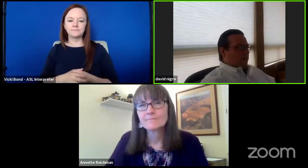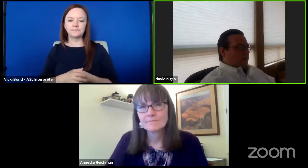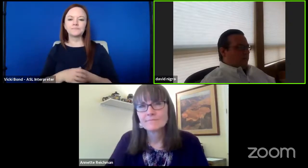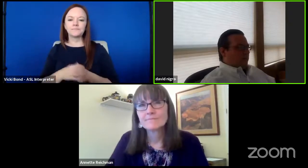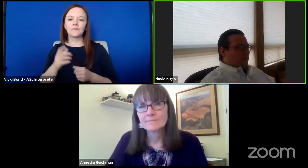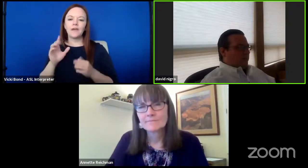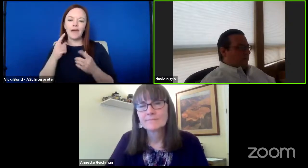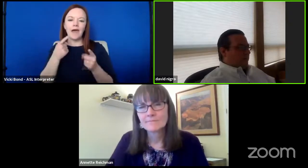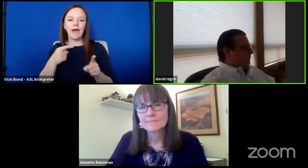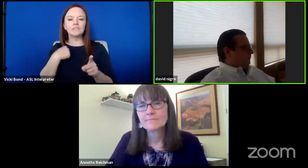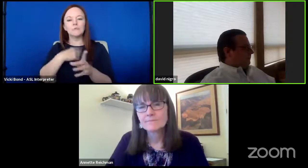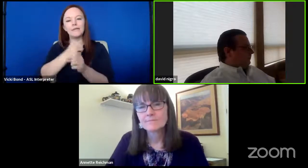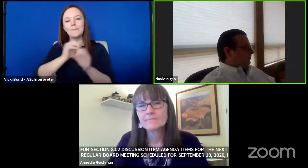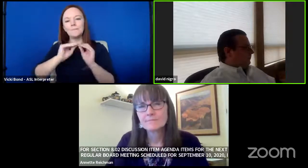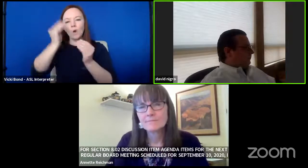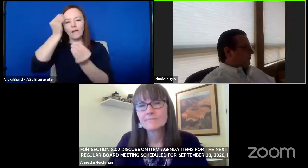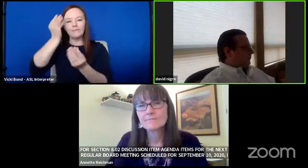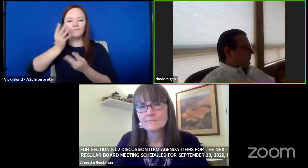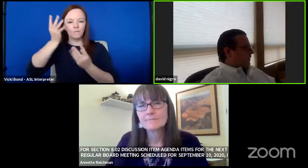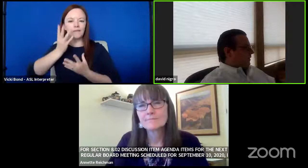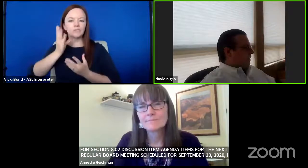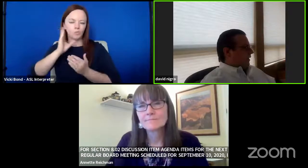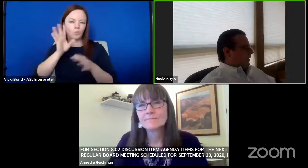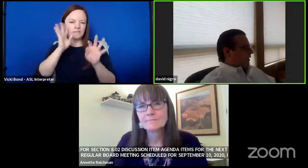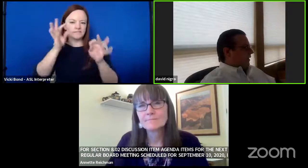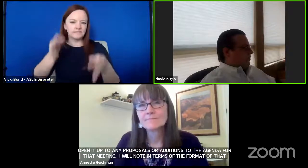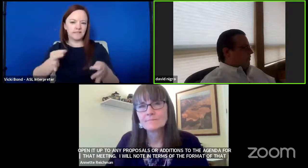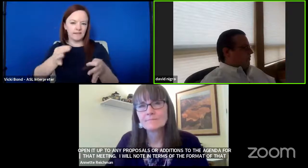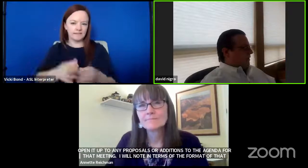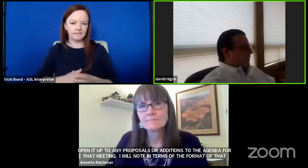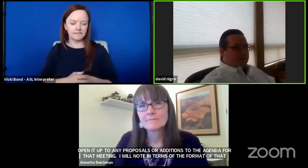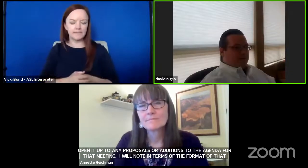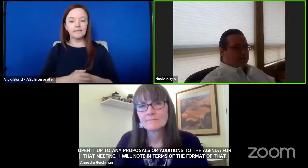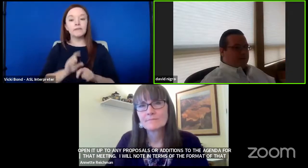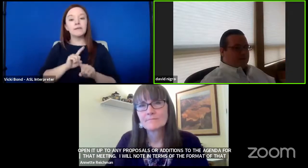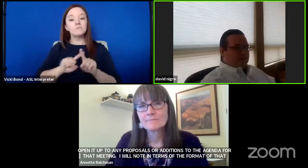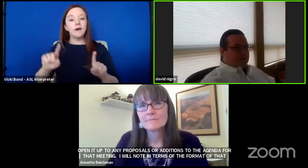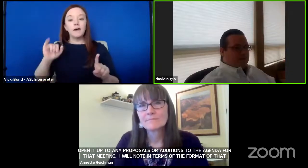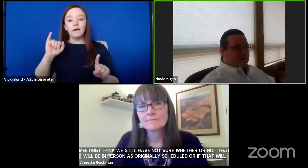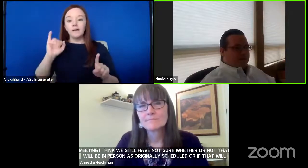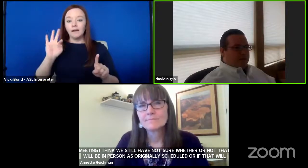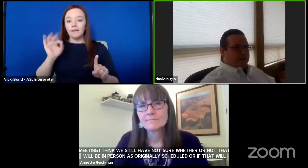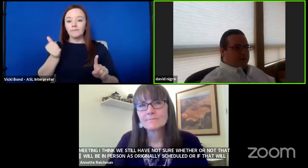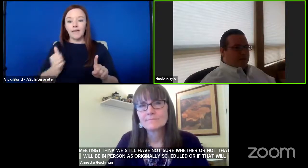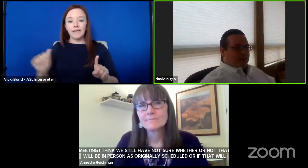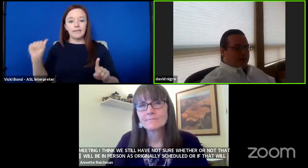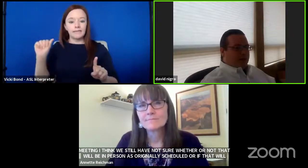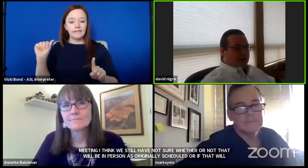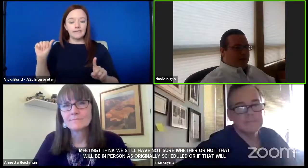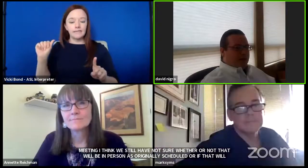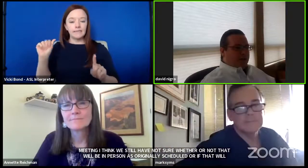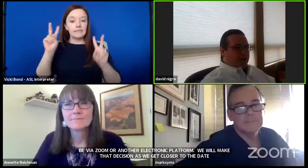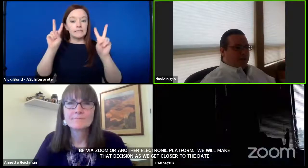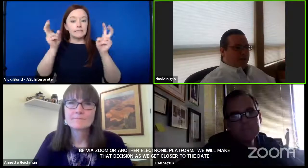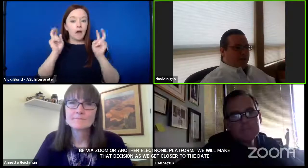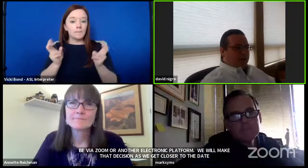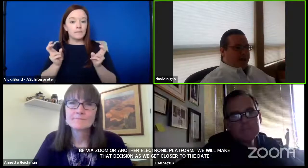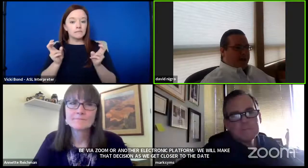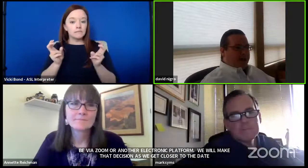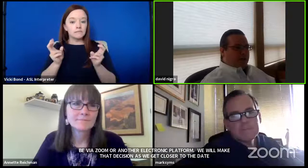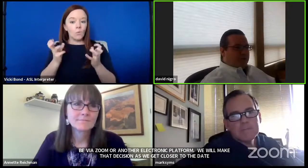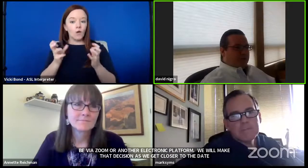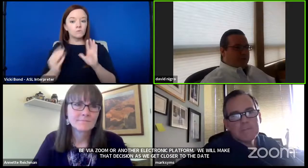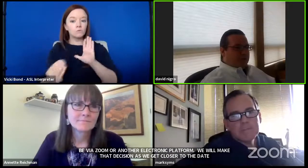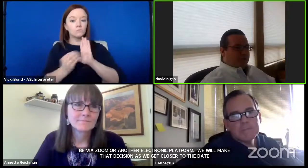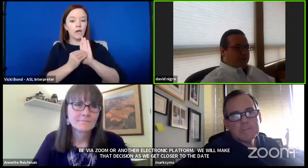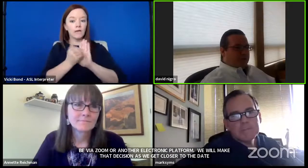get more information. But if there are any any topics that would like to be